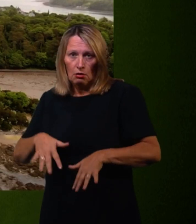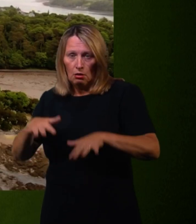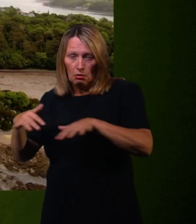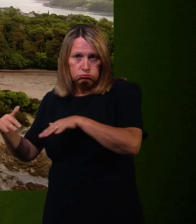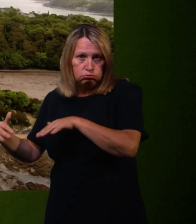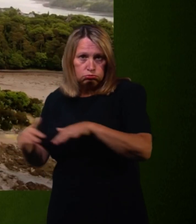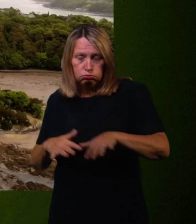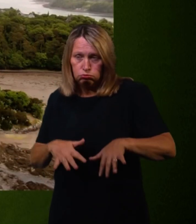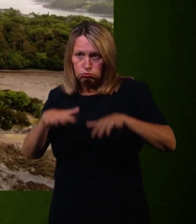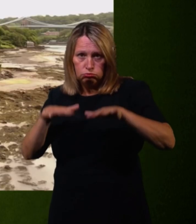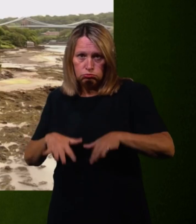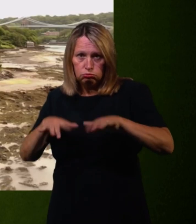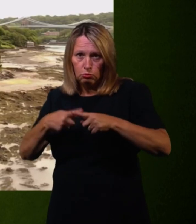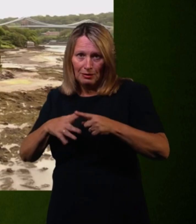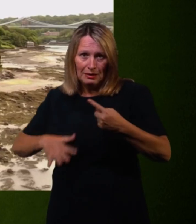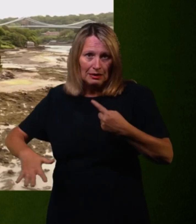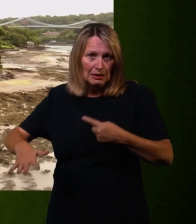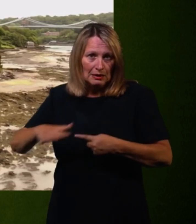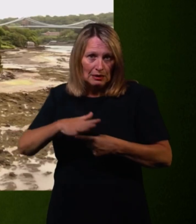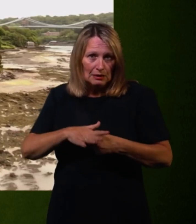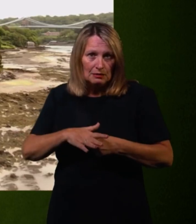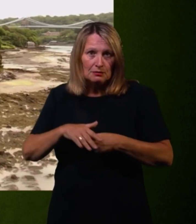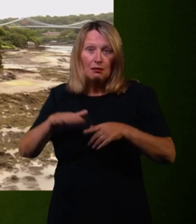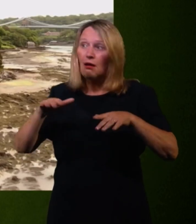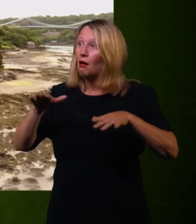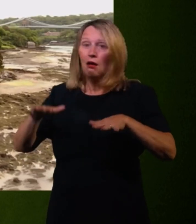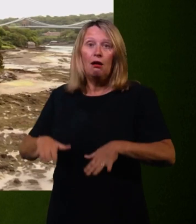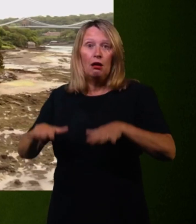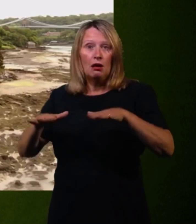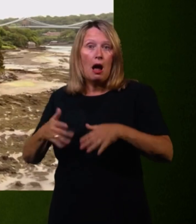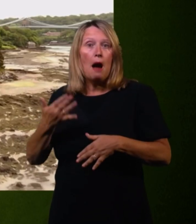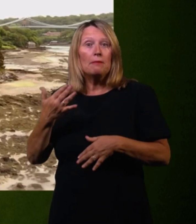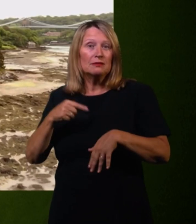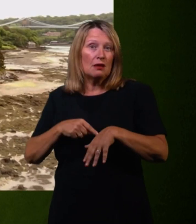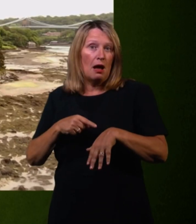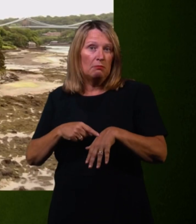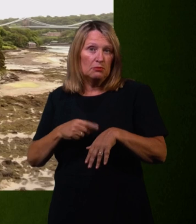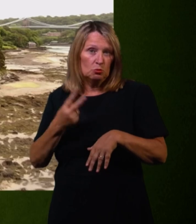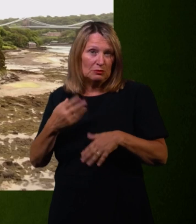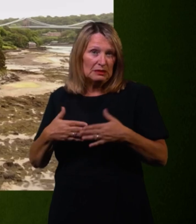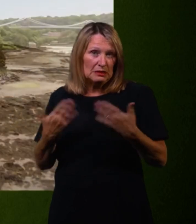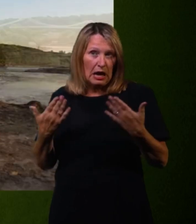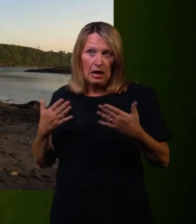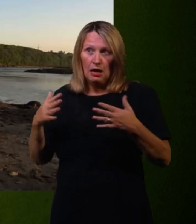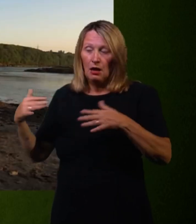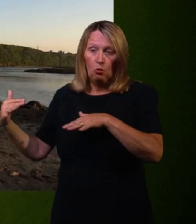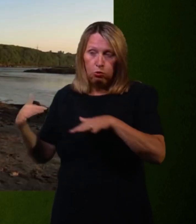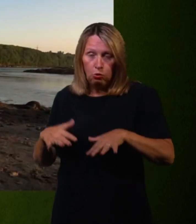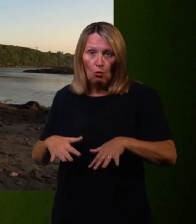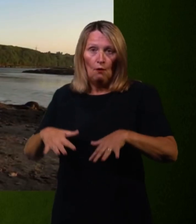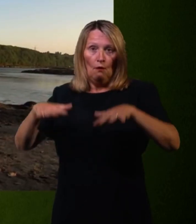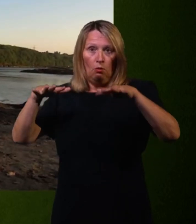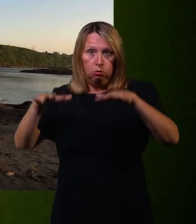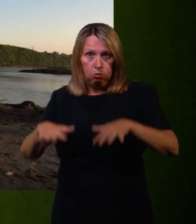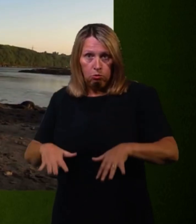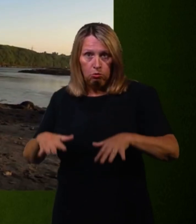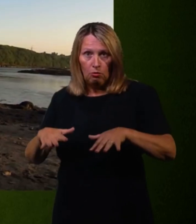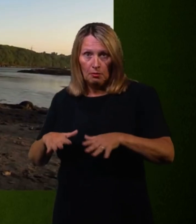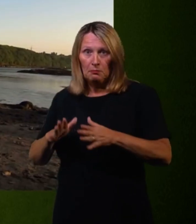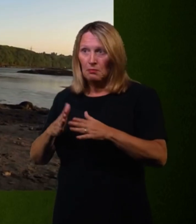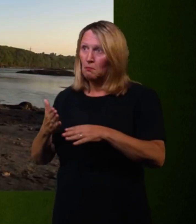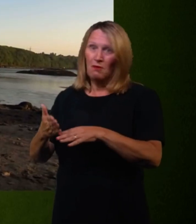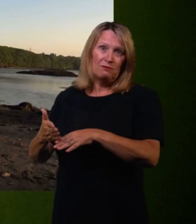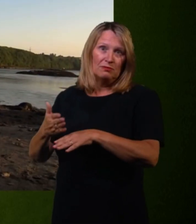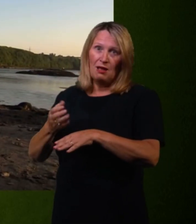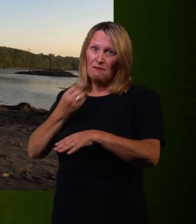whole country as the Menai Strait empties and fills twice a day, every day since the church was built in the